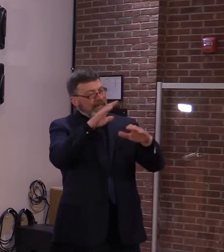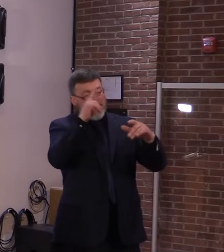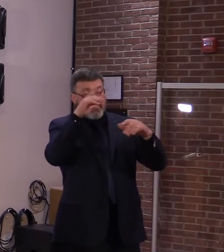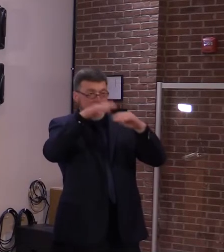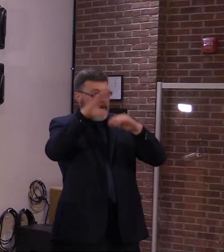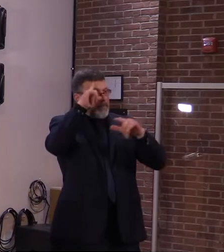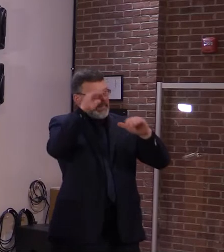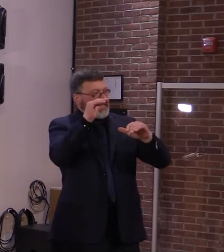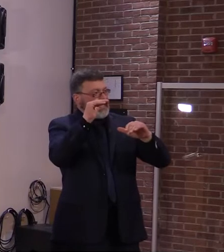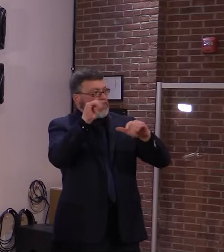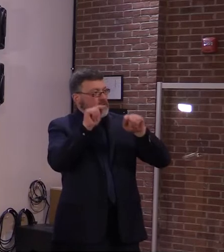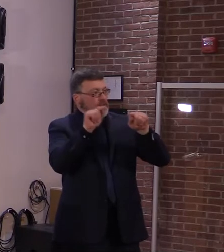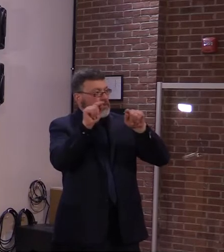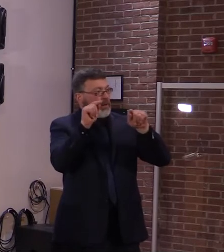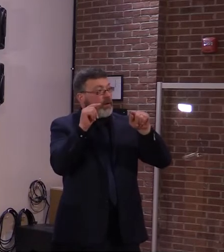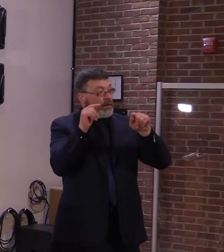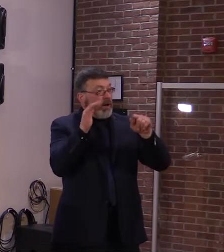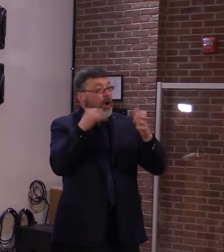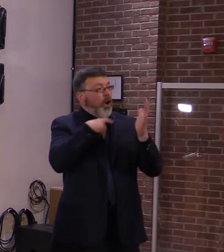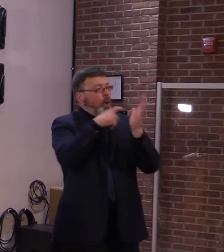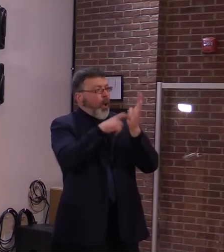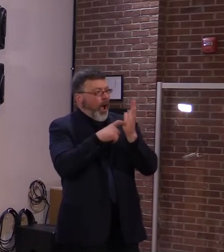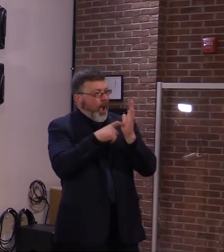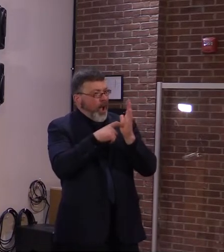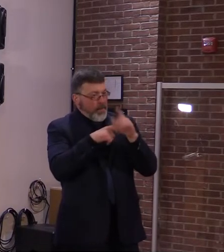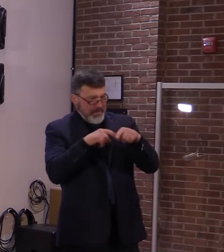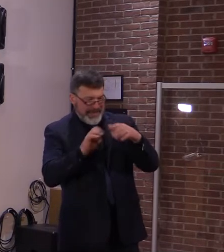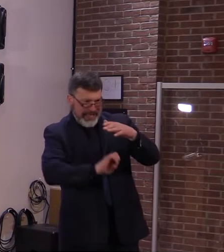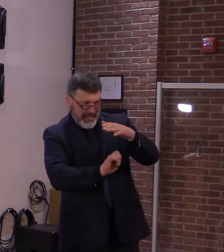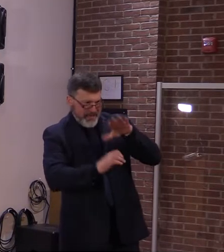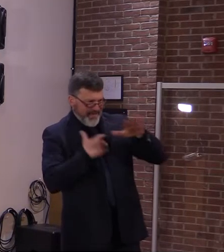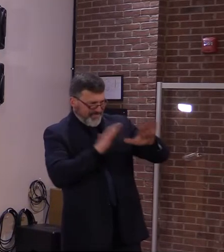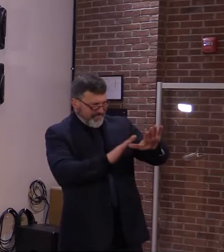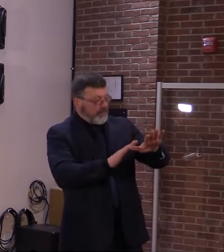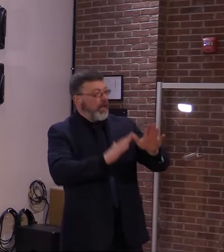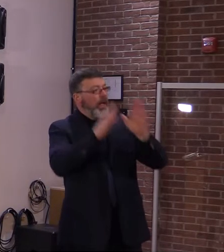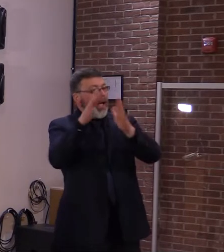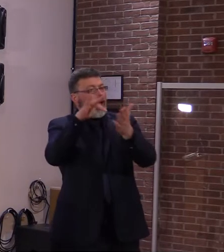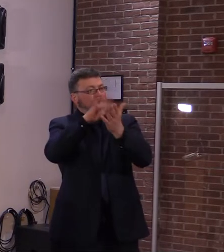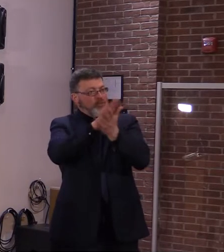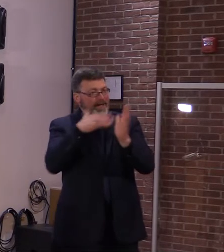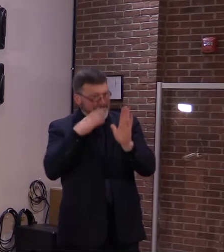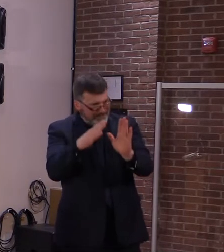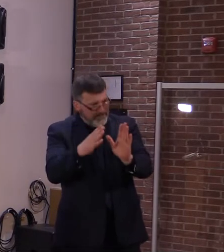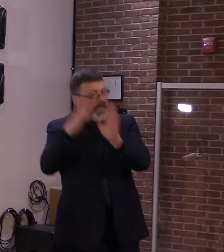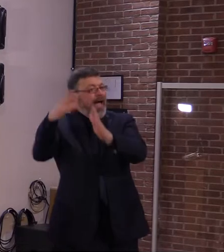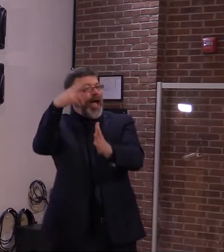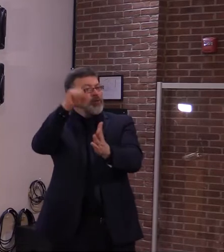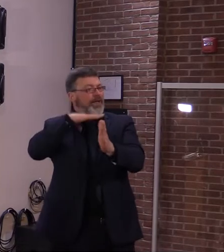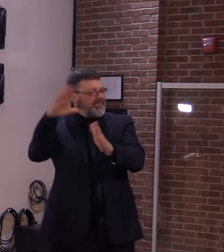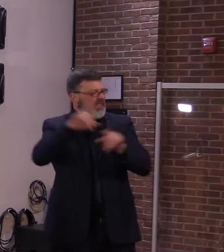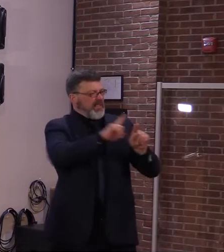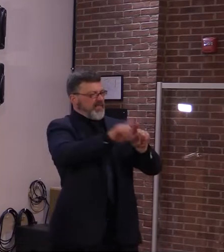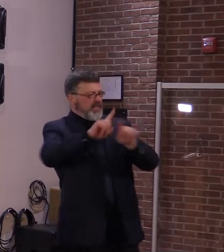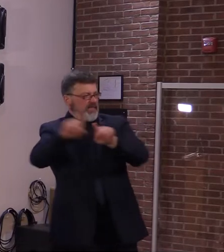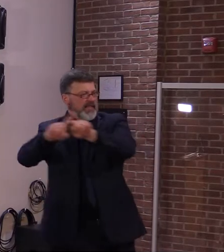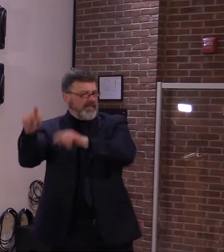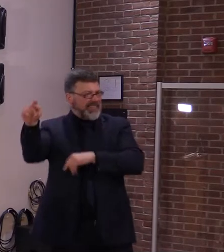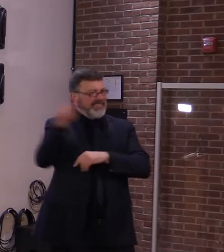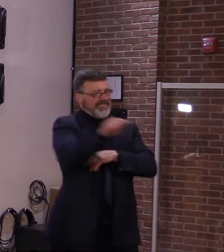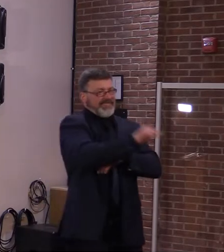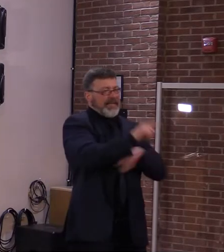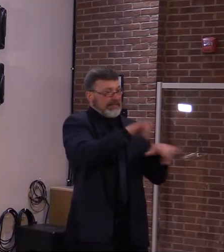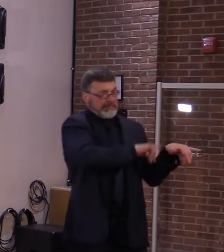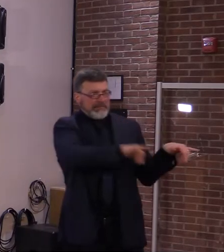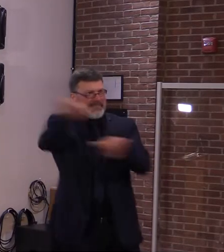for students at the high school level, which is largely based on passing courses and making progress towards meeting graduation requirements. So